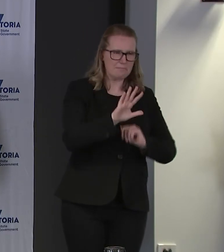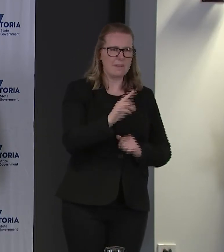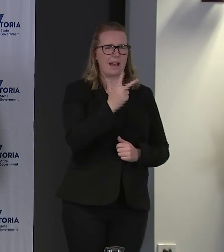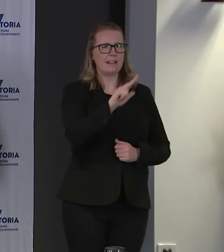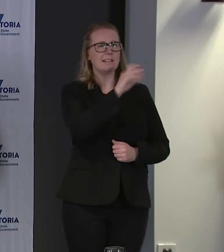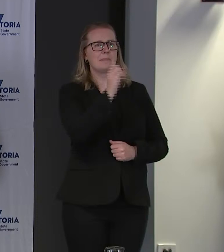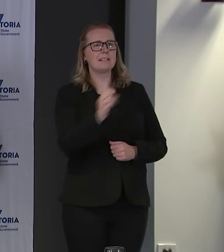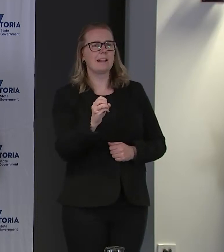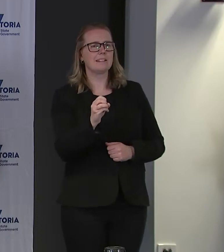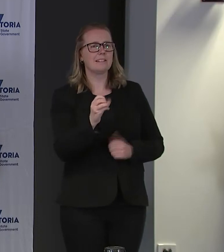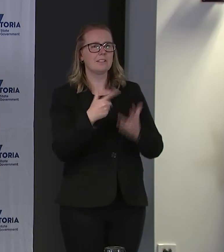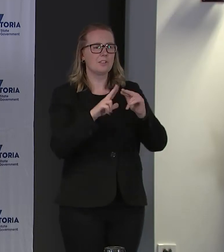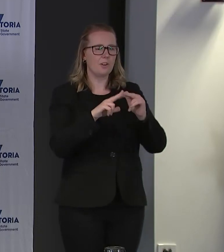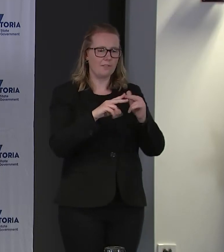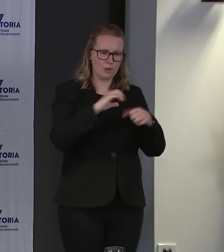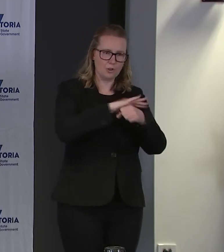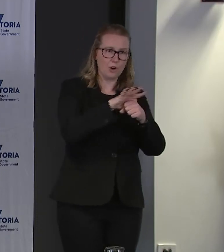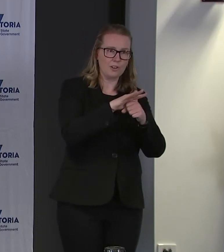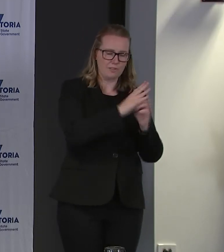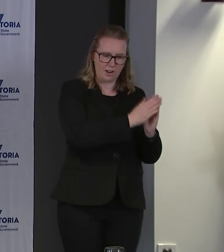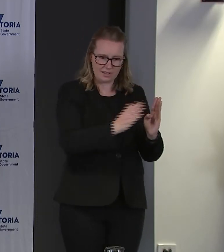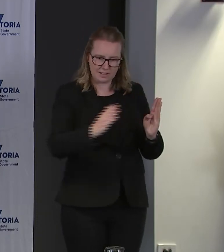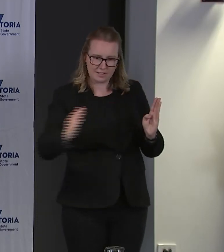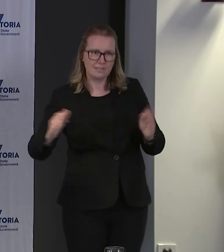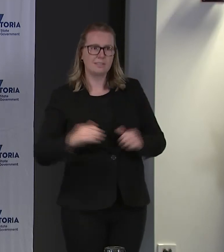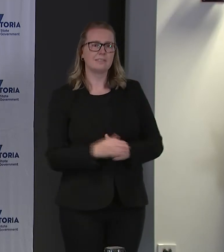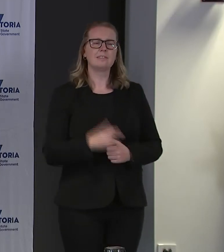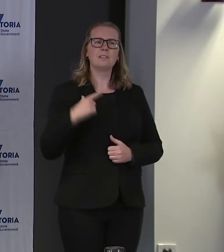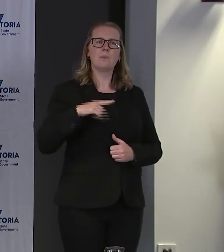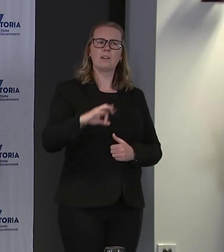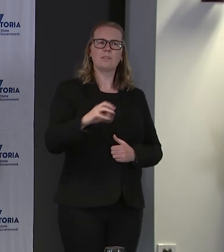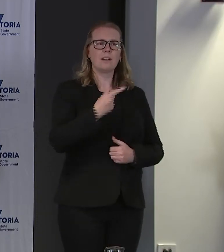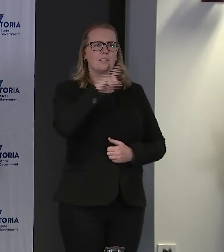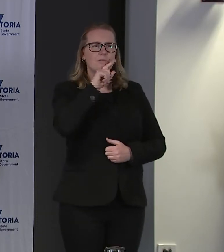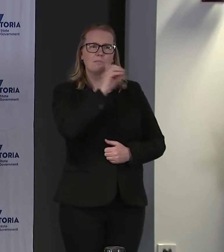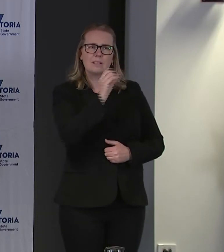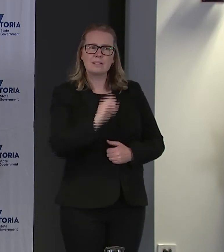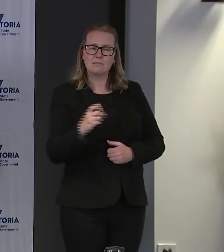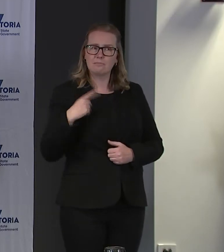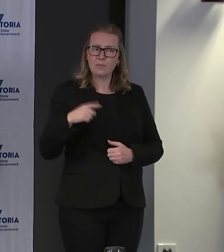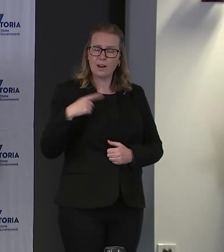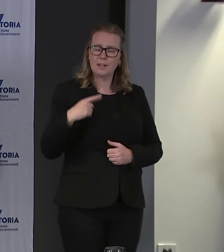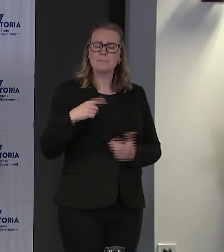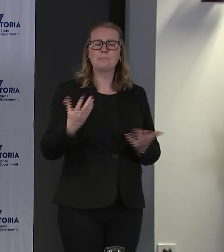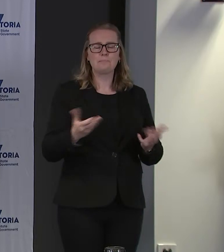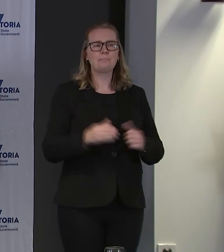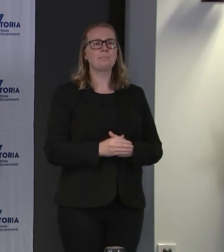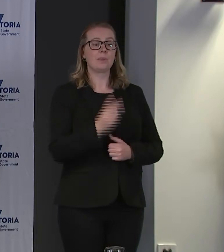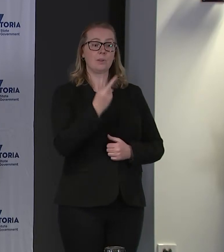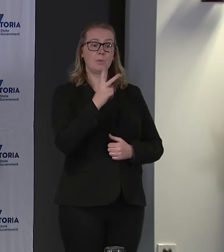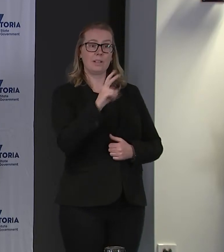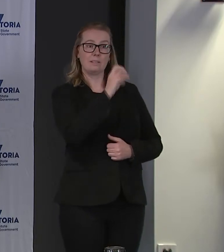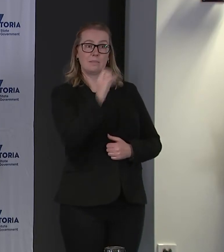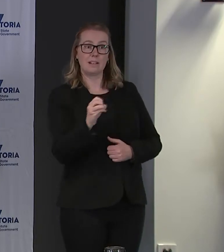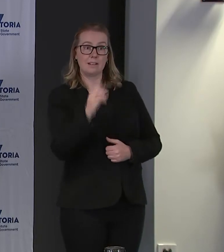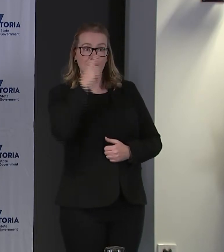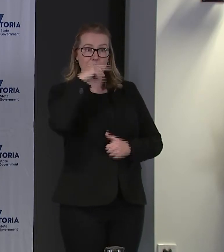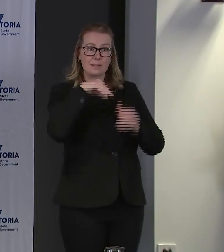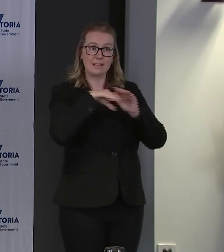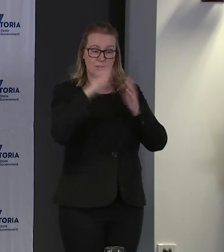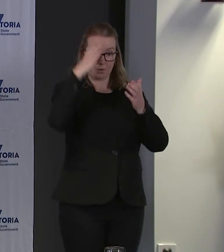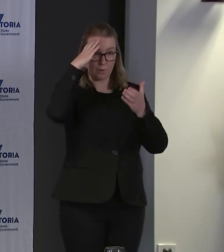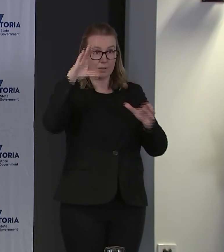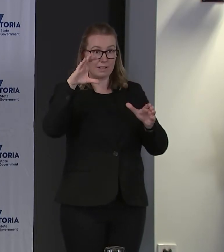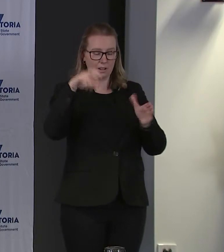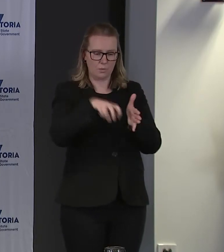positive cases. So why can't we get the sequence from 100% of cases? Well, for 20% of people in hotel